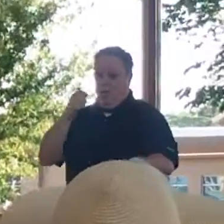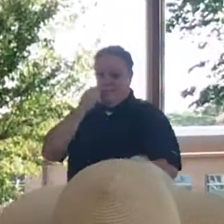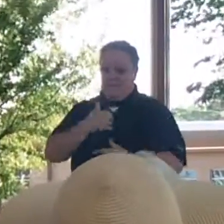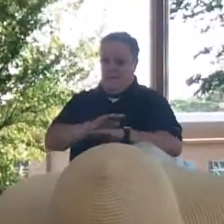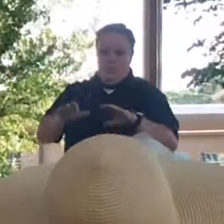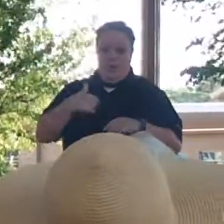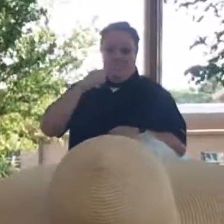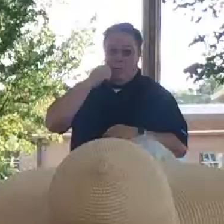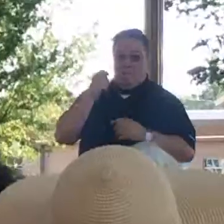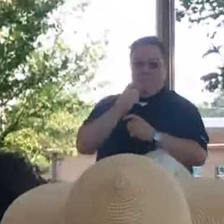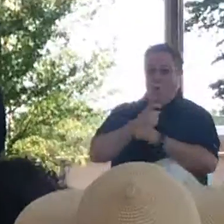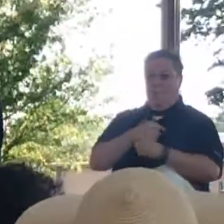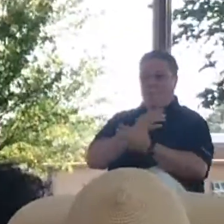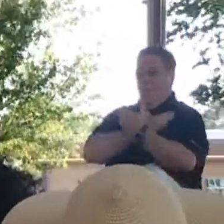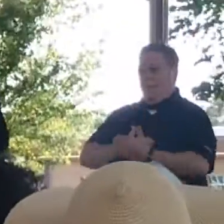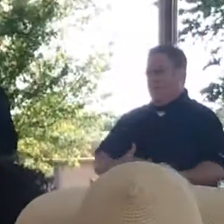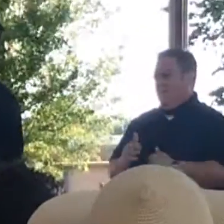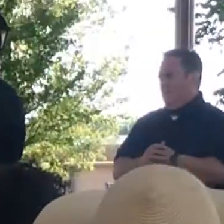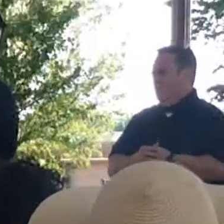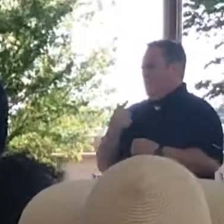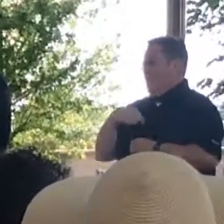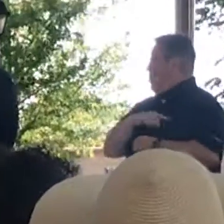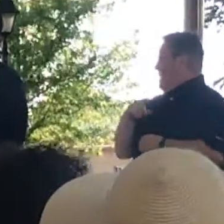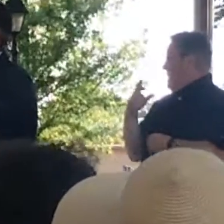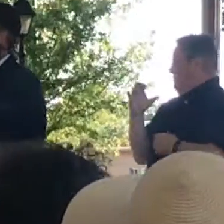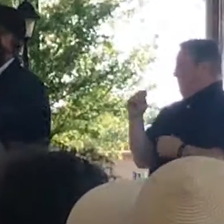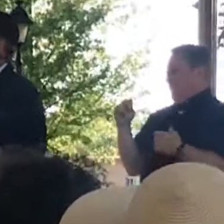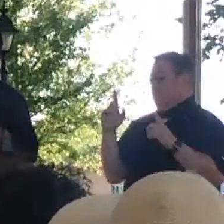I don't have a racist bone in my body. But we've been